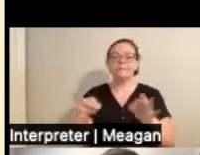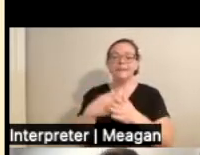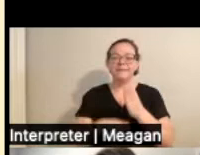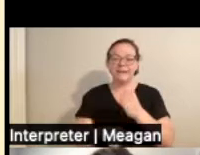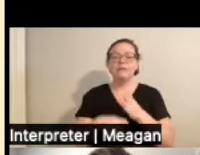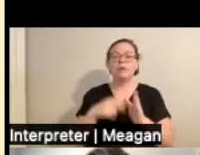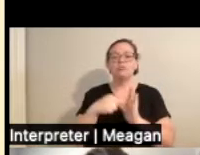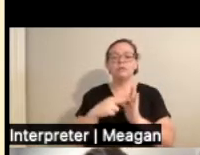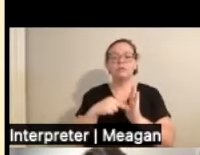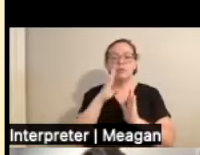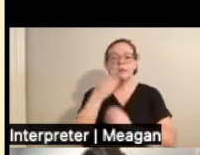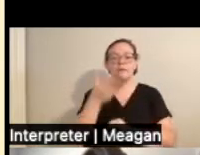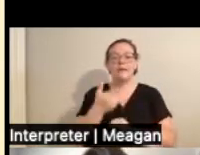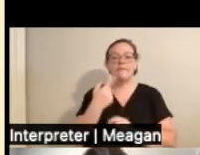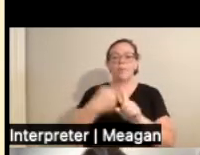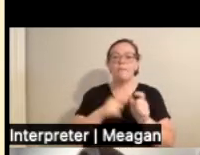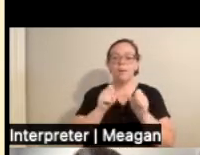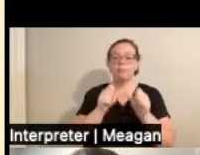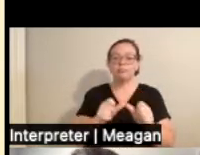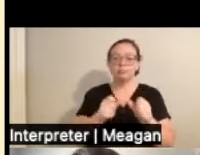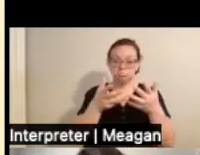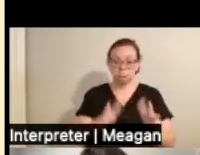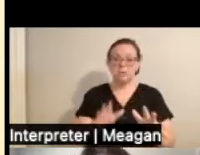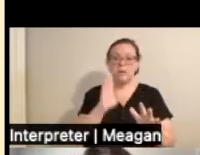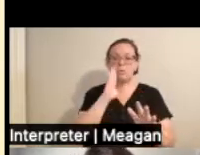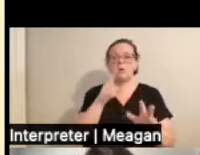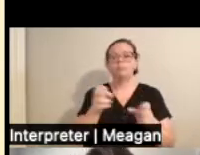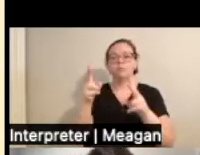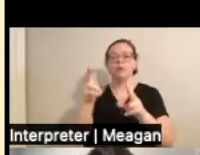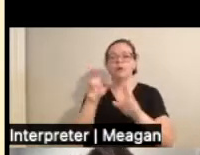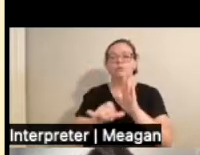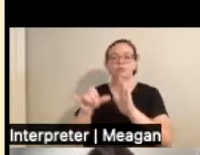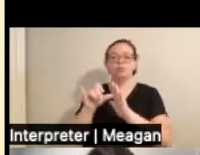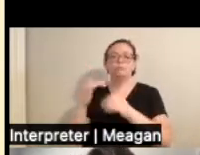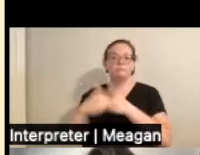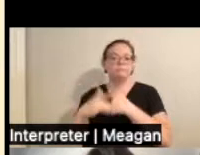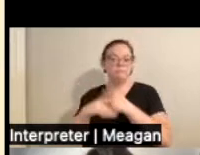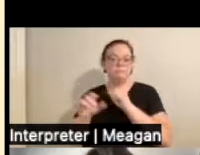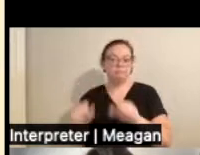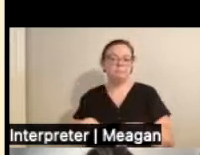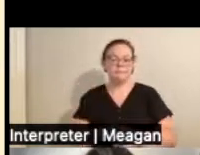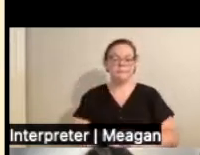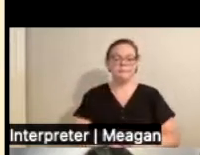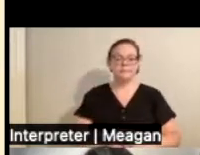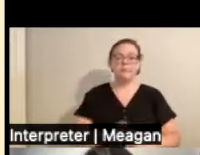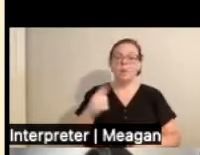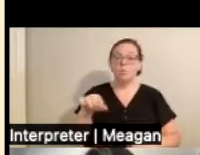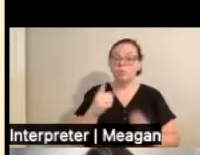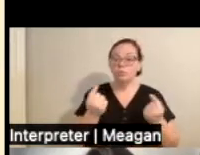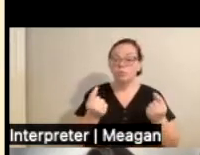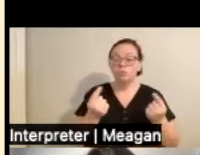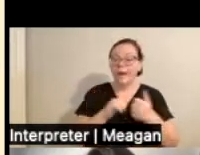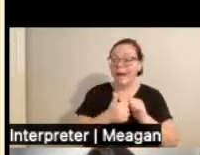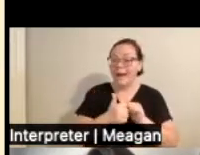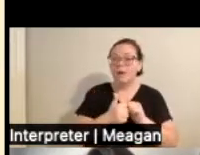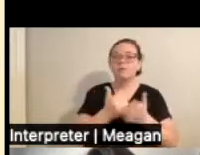be on Patreon for 1 month, and thereafter will be available on YouTube. And here's what you guys can do to help us